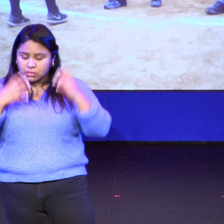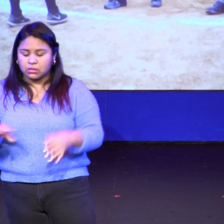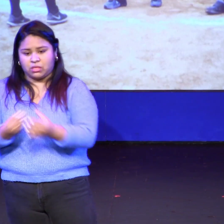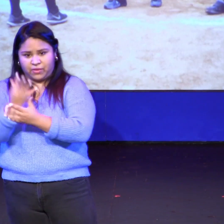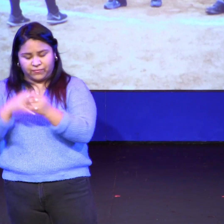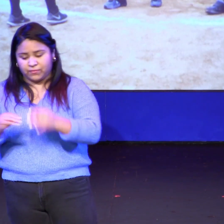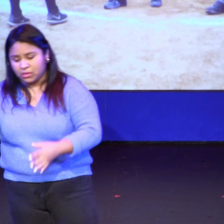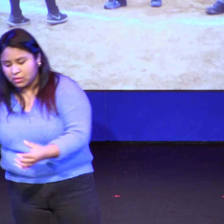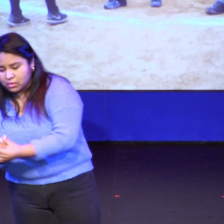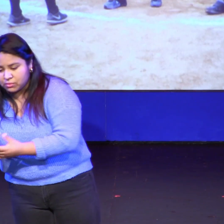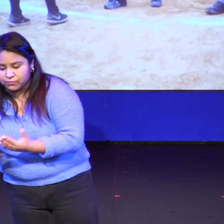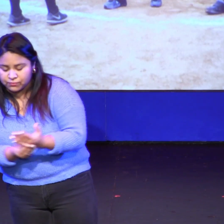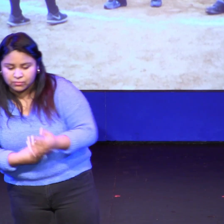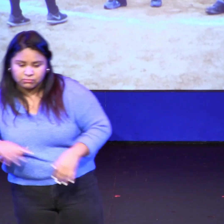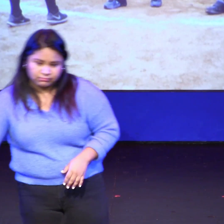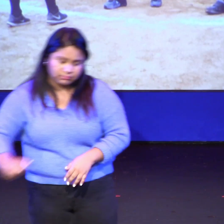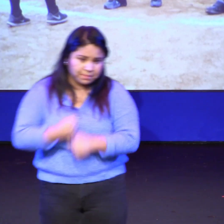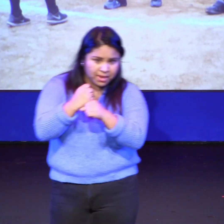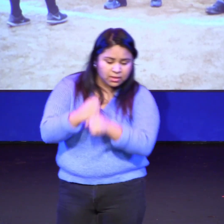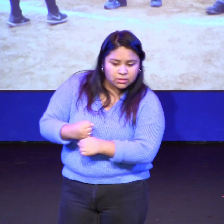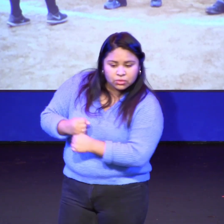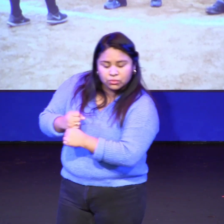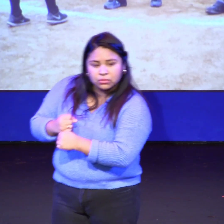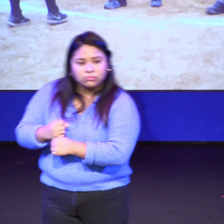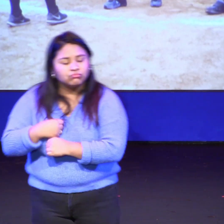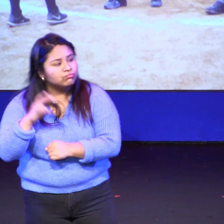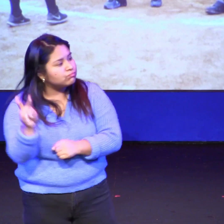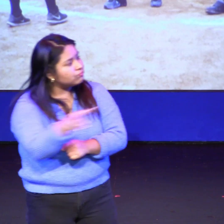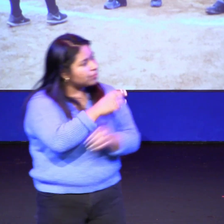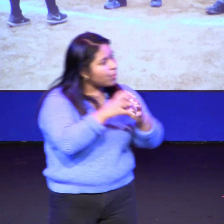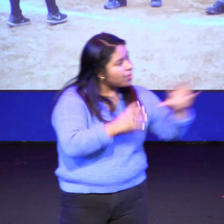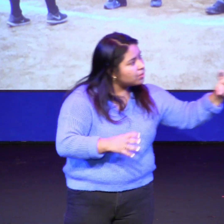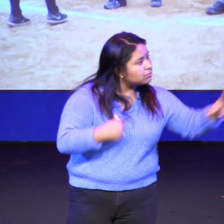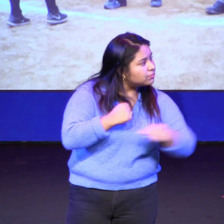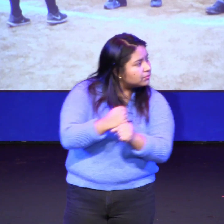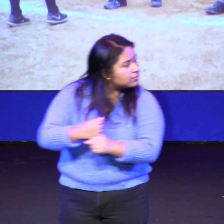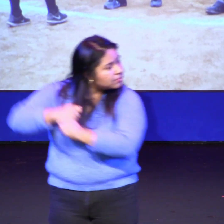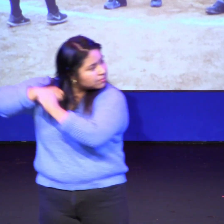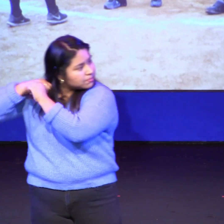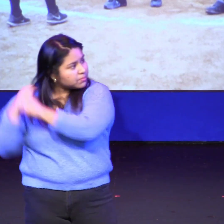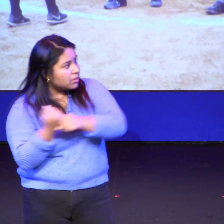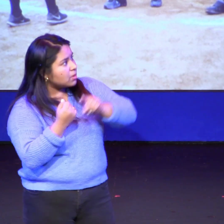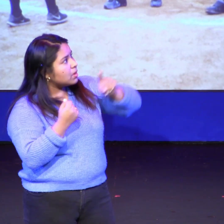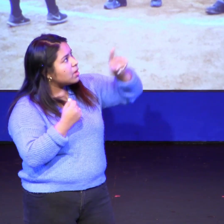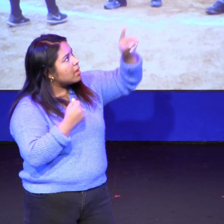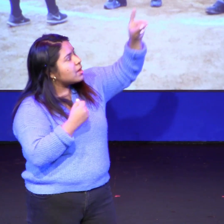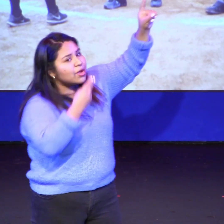I put on my helmet, put on my gloves, got my bat. I readied, swung my